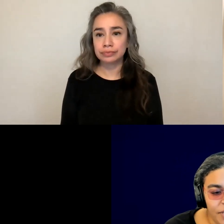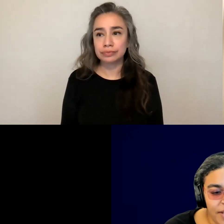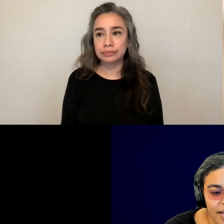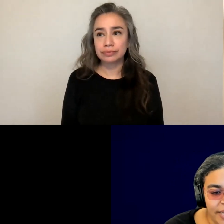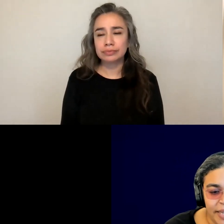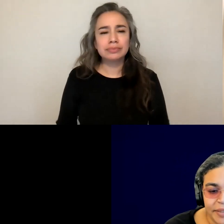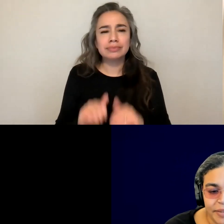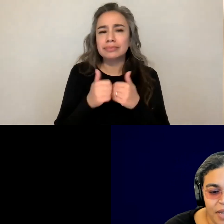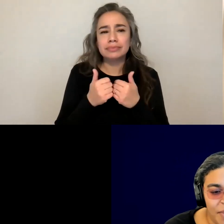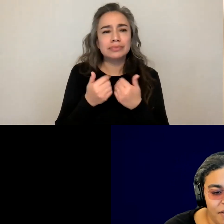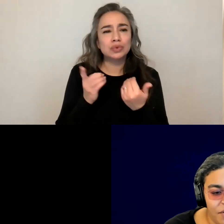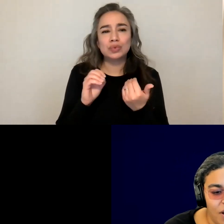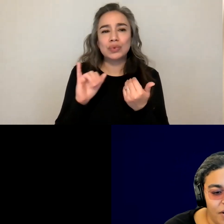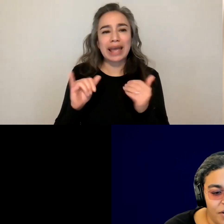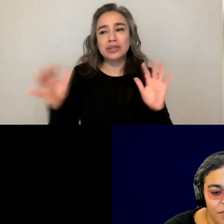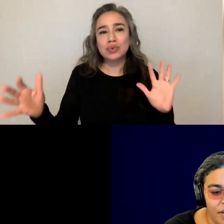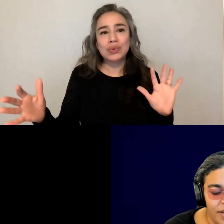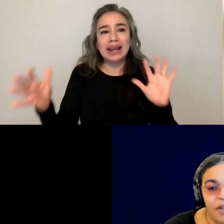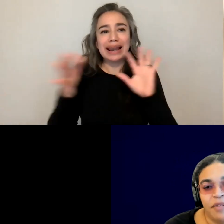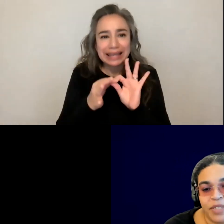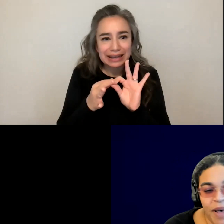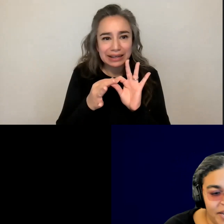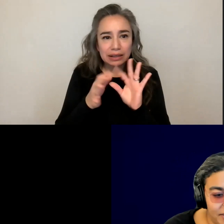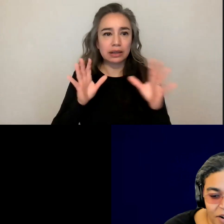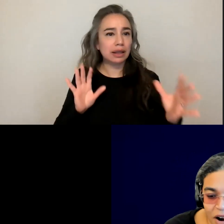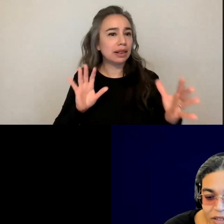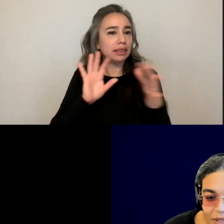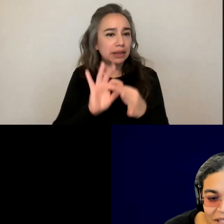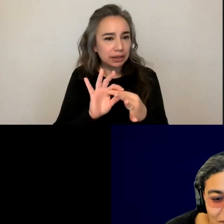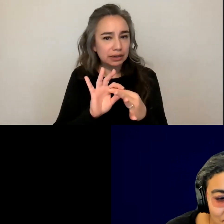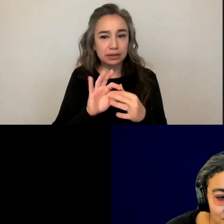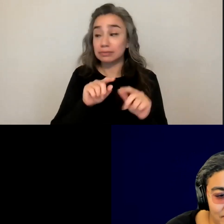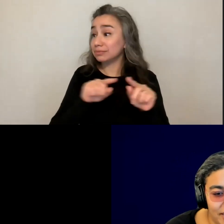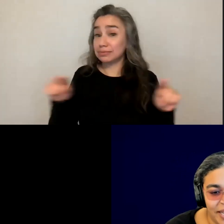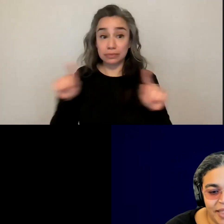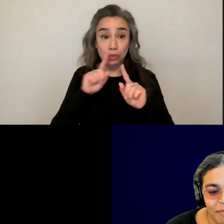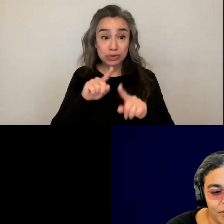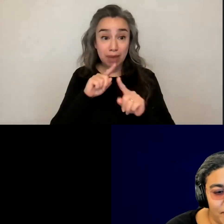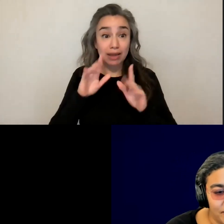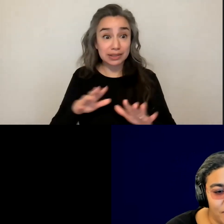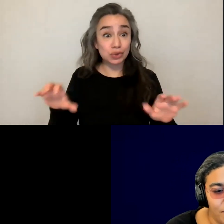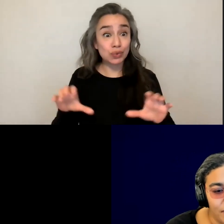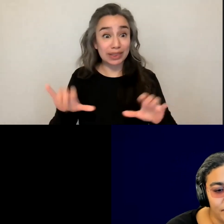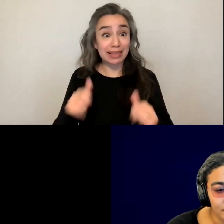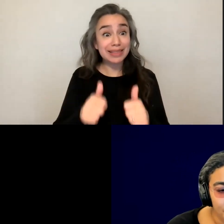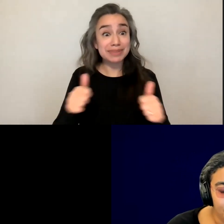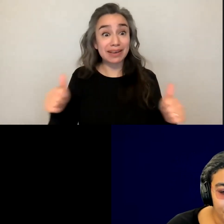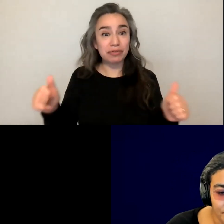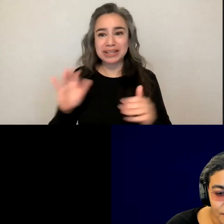So how do we do that linking? Many of you all are, we on the respondents are doing that, but it's great to kind of get that perspective